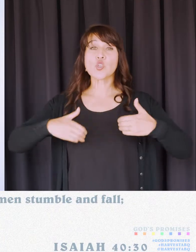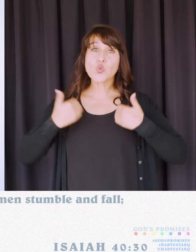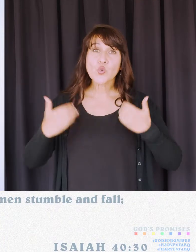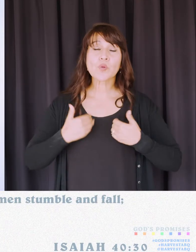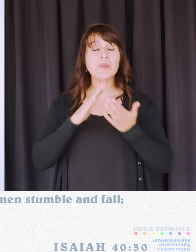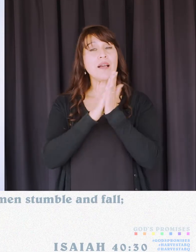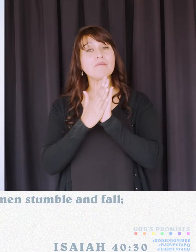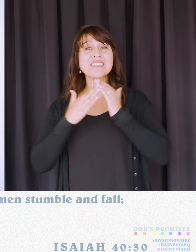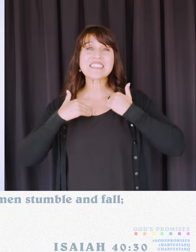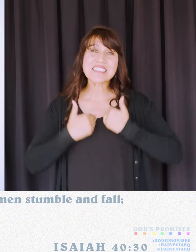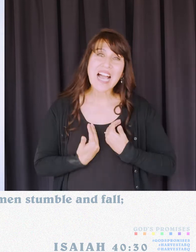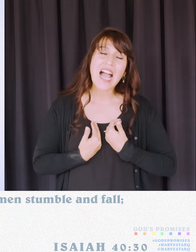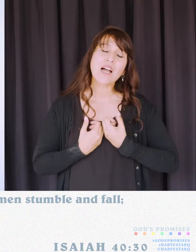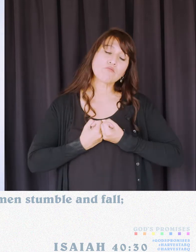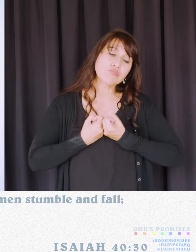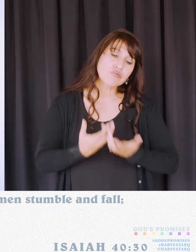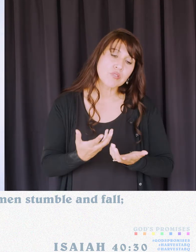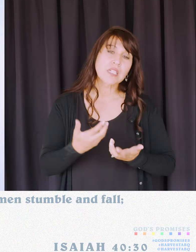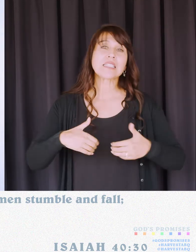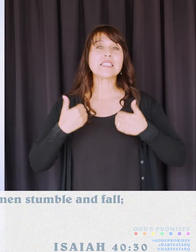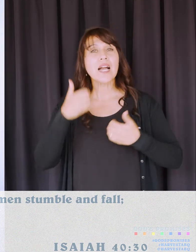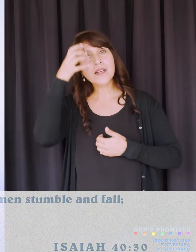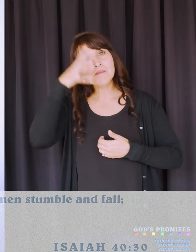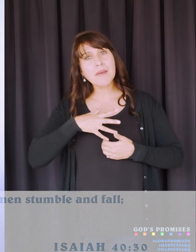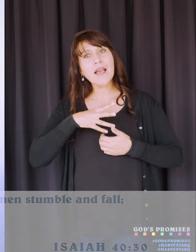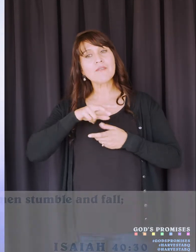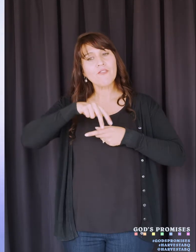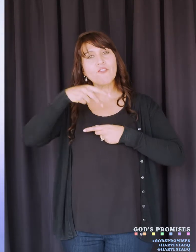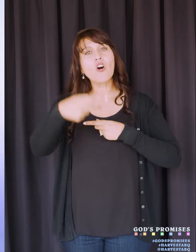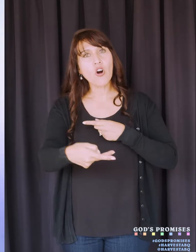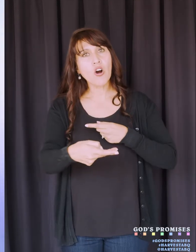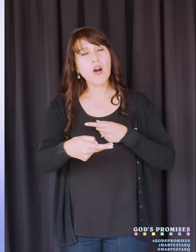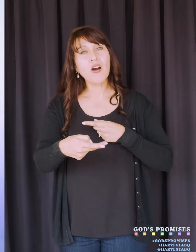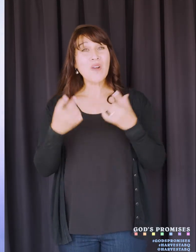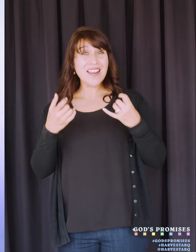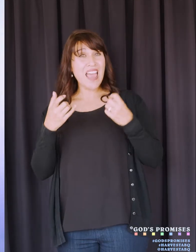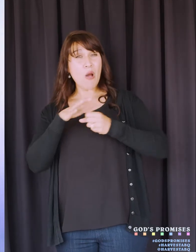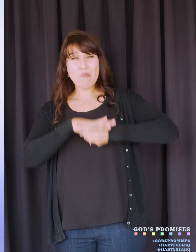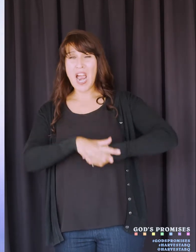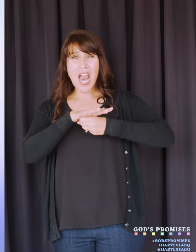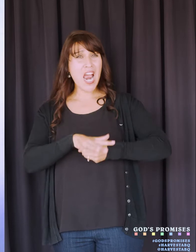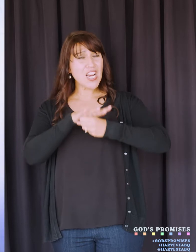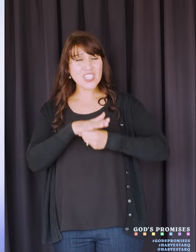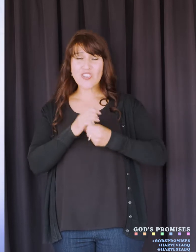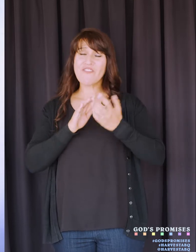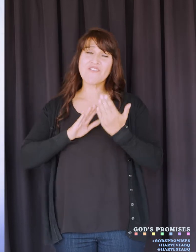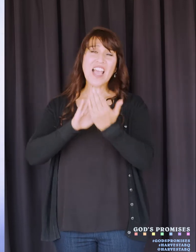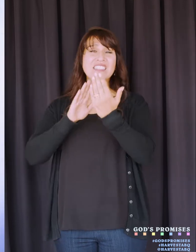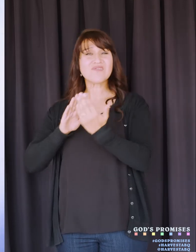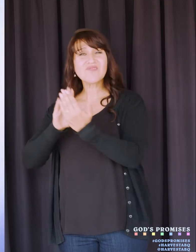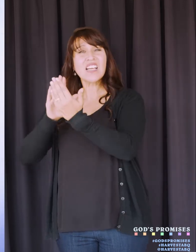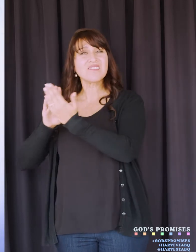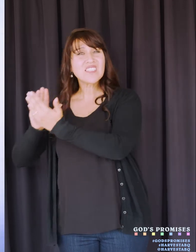young men stumble and fall. Right now, the pressure of everything that we're facing, it